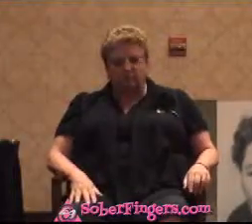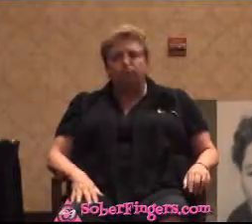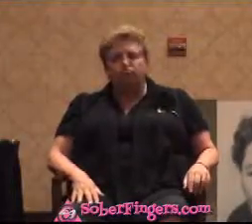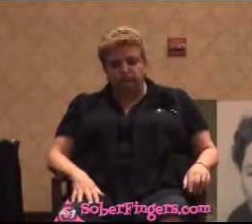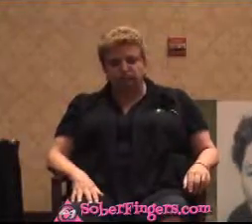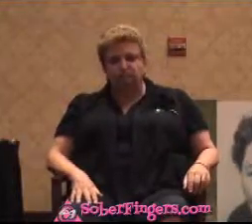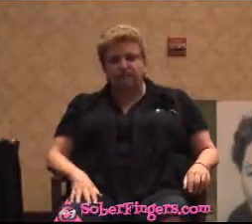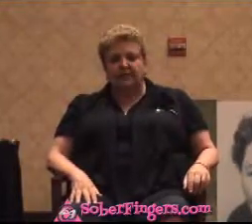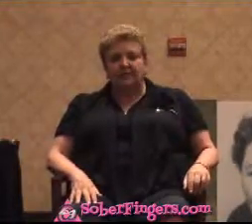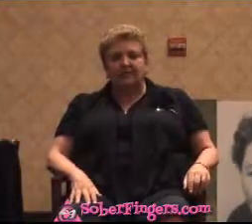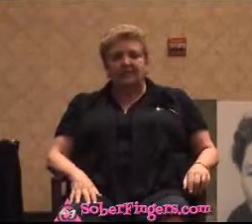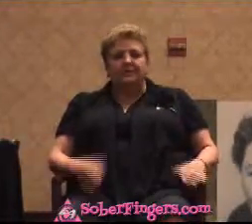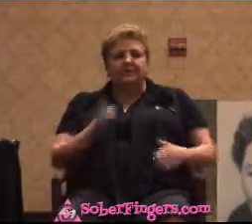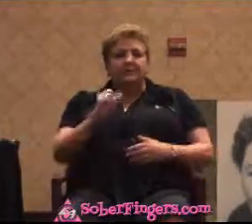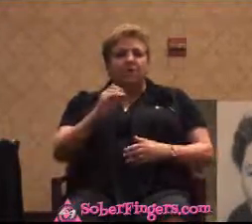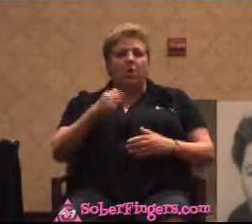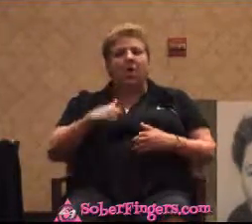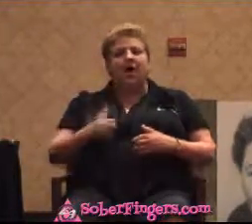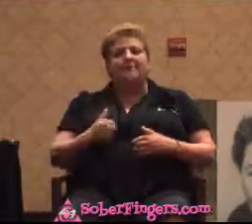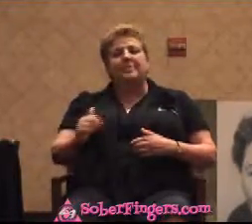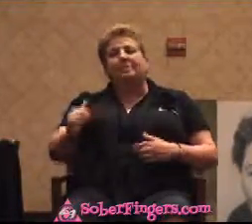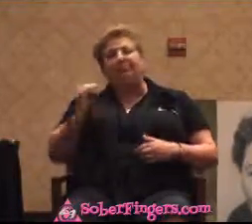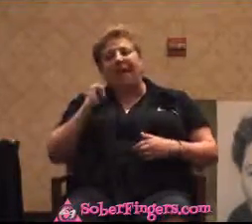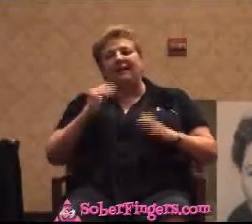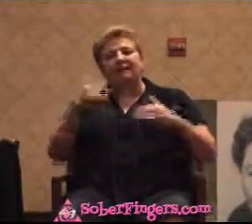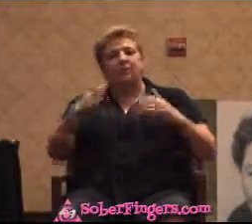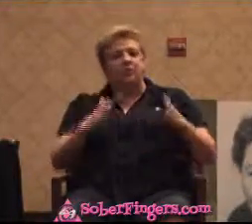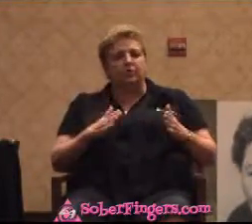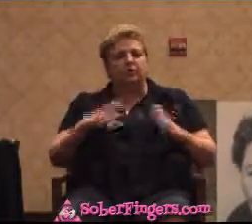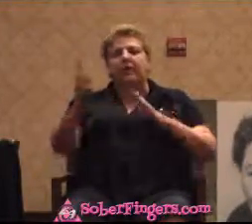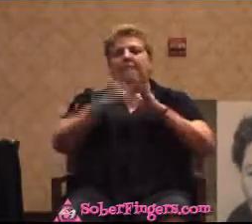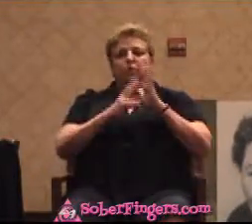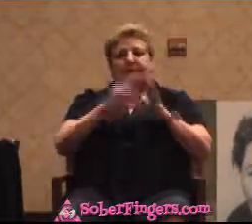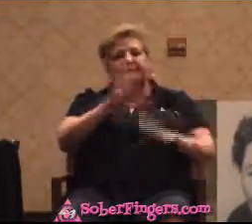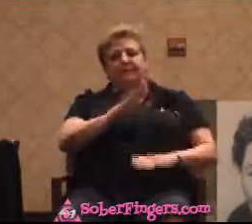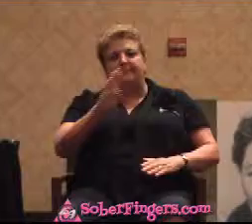So I'm back at the back of the room reading the big book out loud as I could.